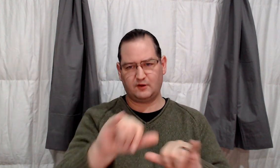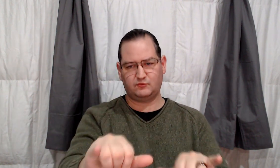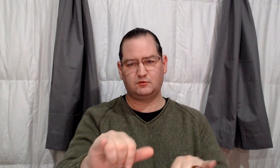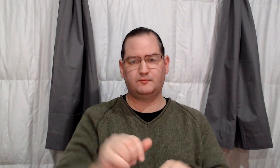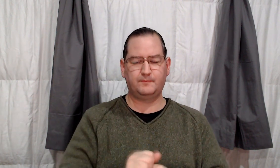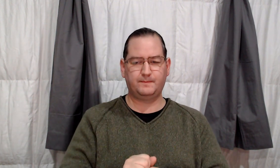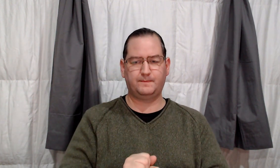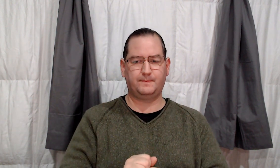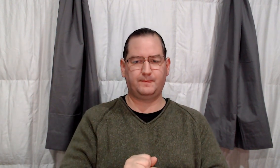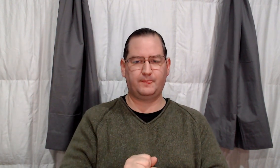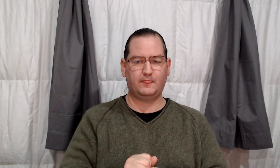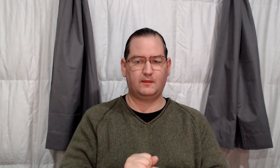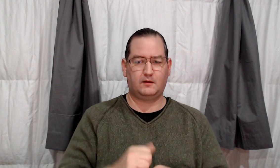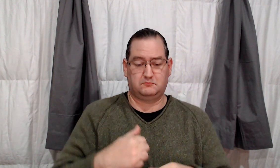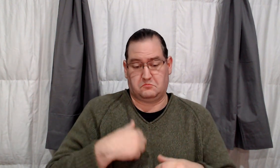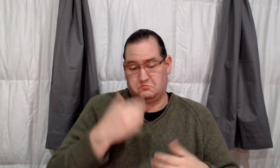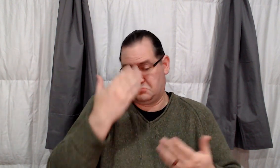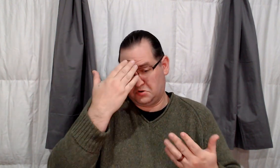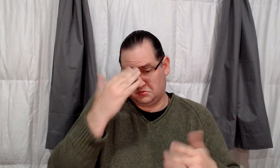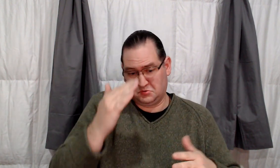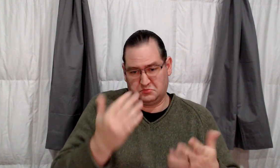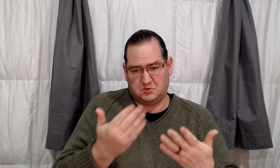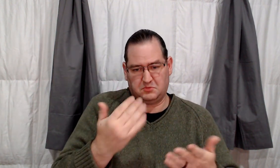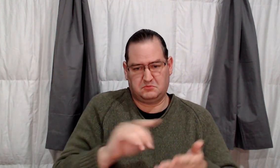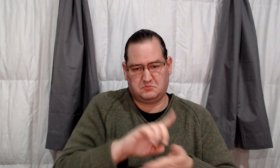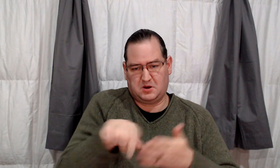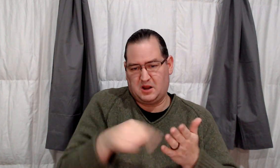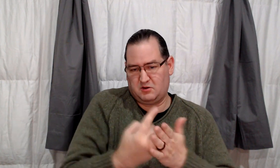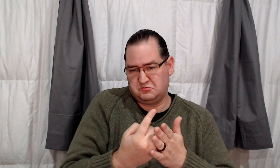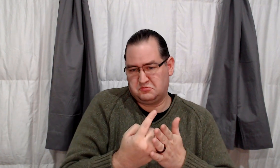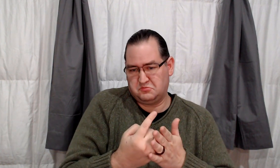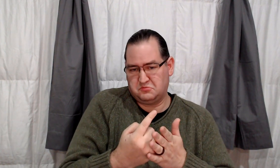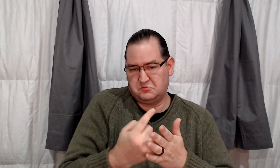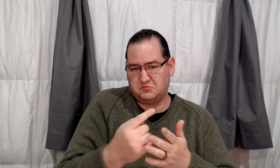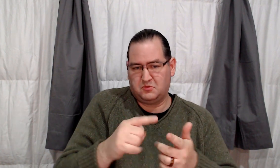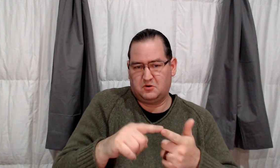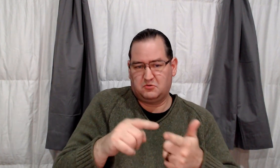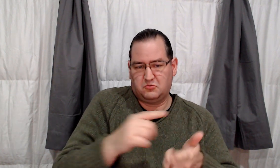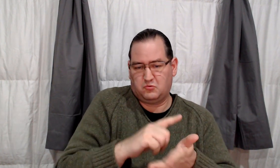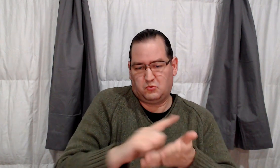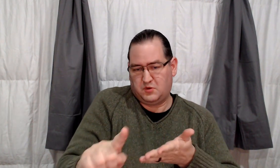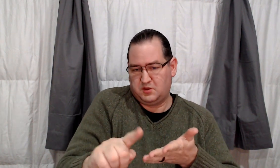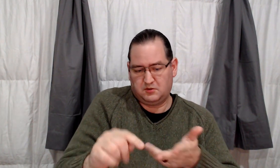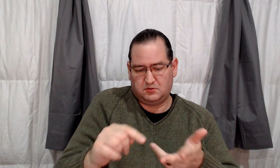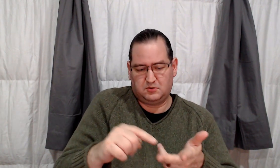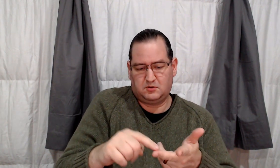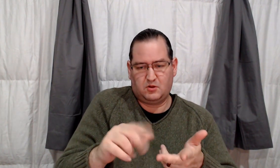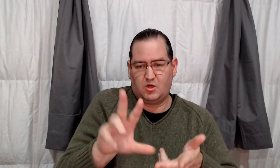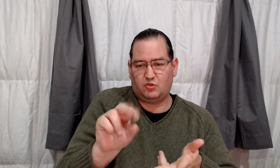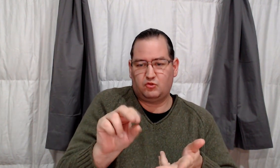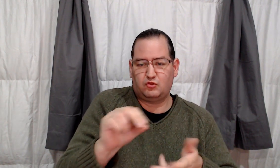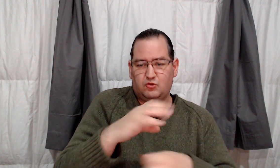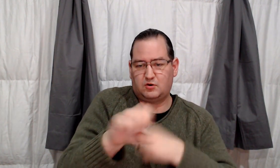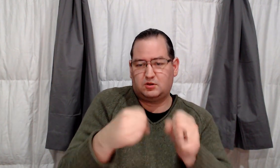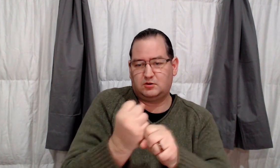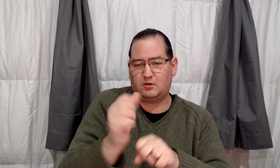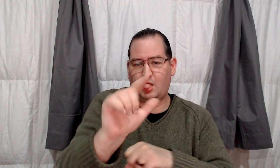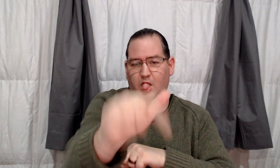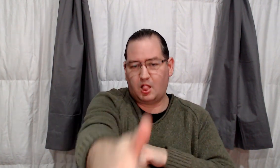be an hour from now or a week from now, 30 years from now, when you suddenly realise you've been thinking about something